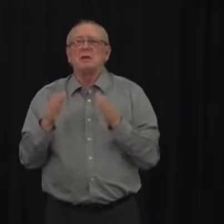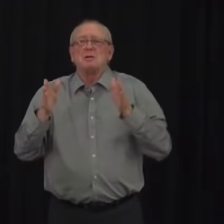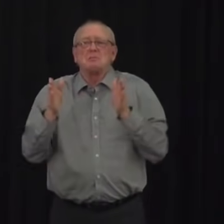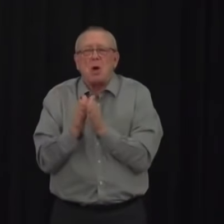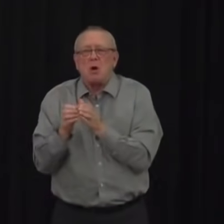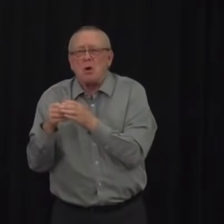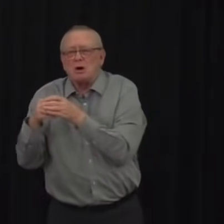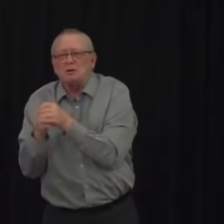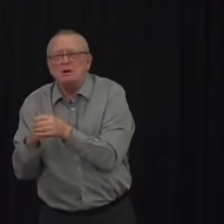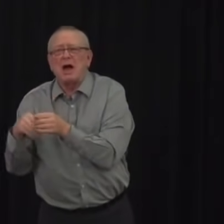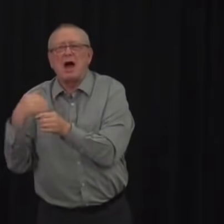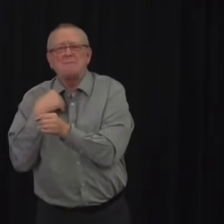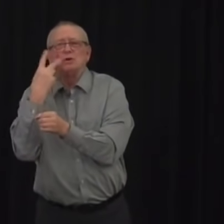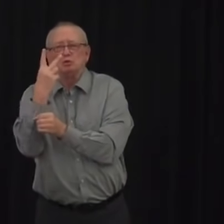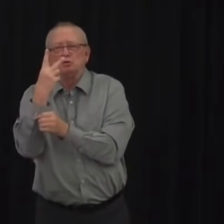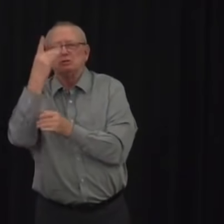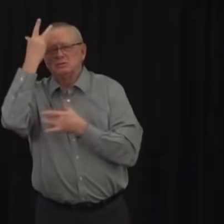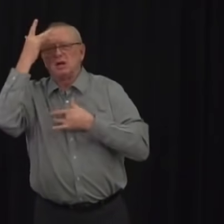three or more.